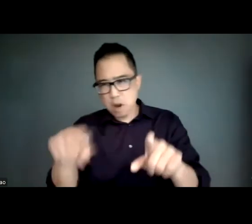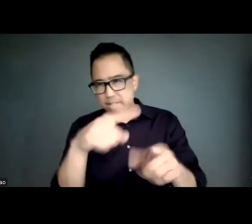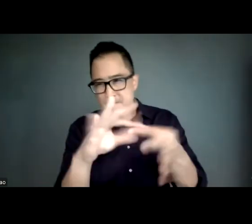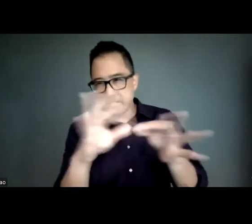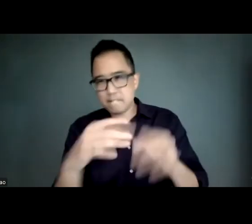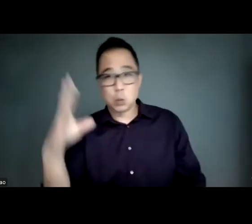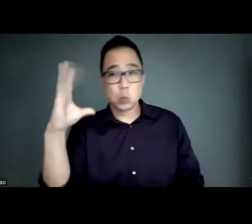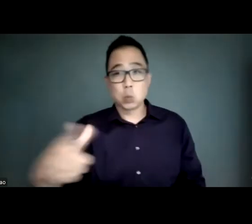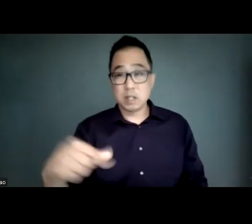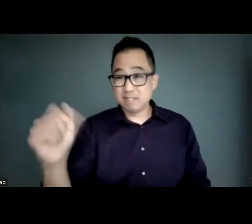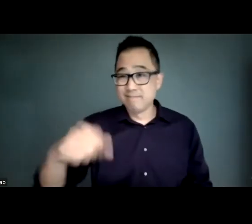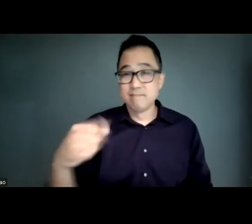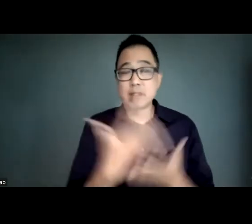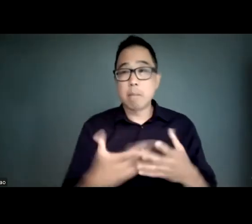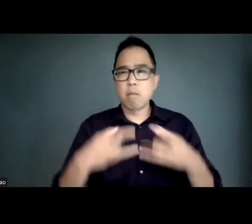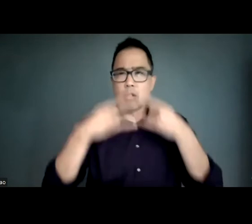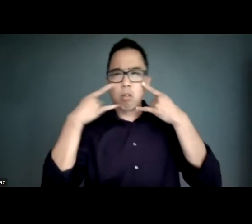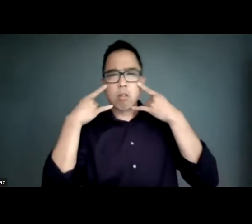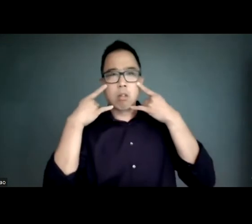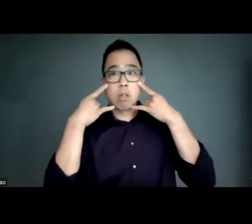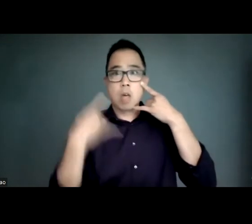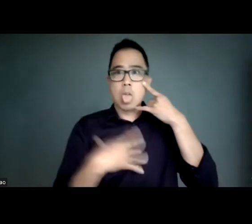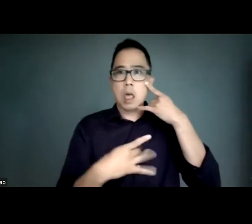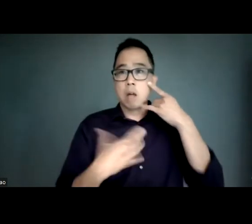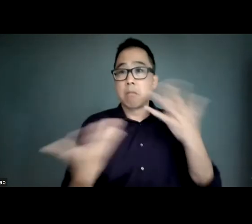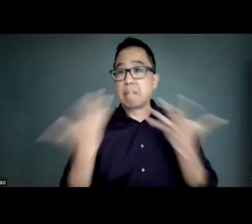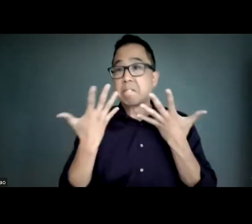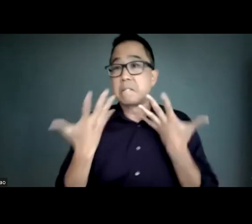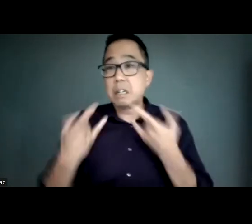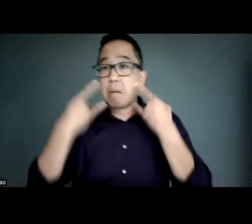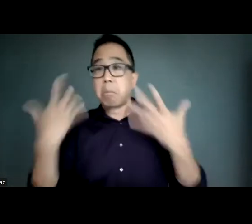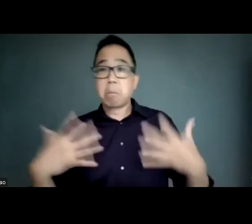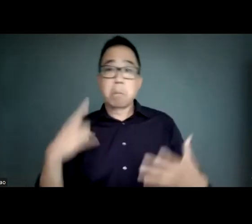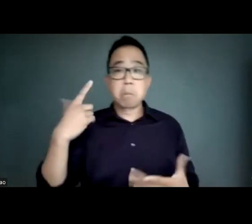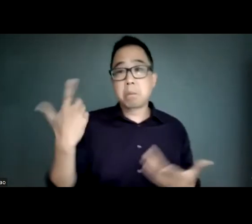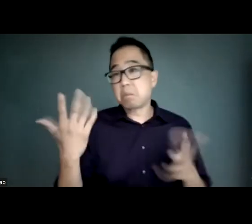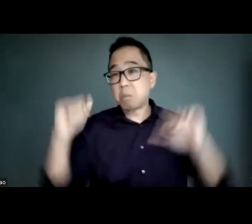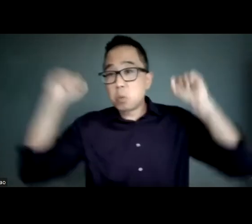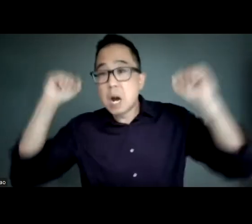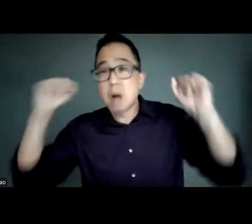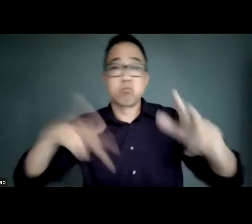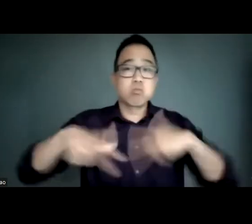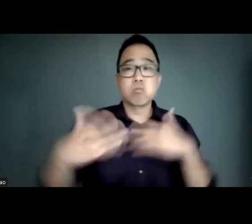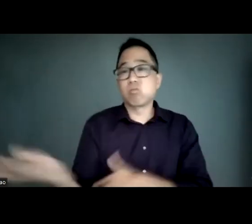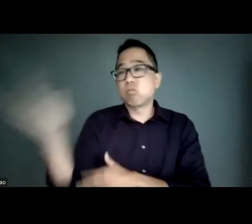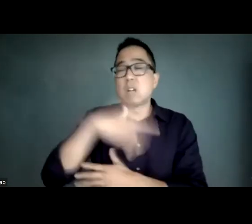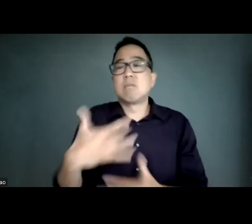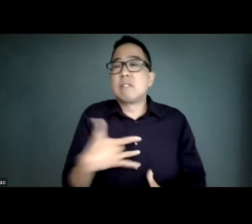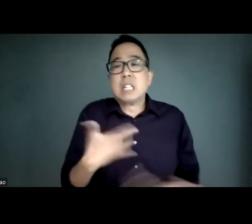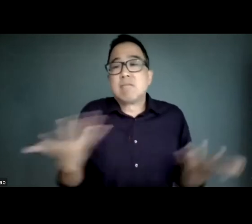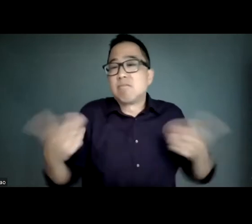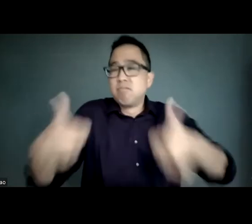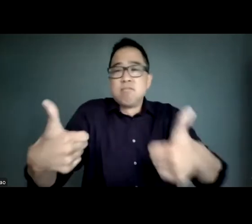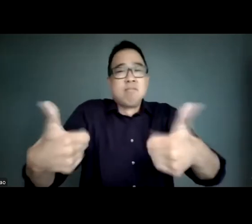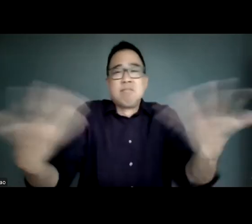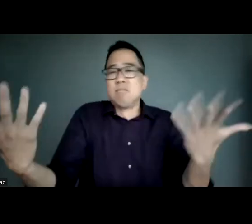Some people, like one of you said, because it's cool. Some people wear a mask and prefer to continue to wear a mask